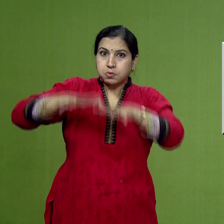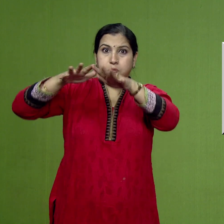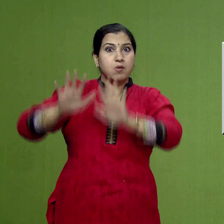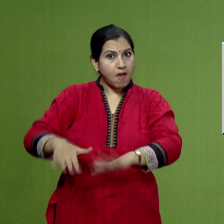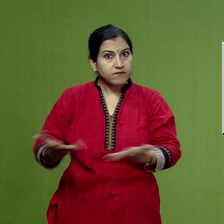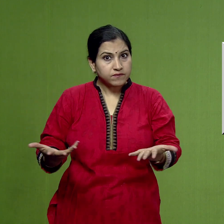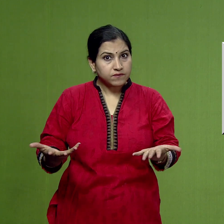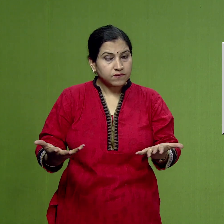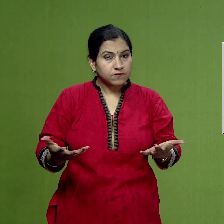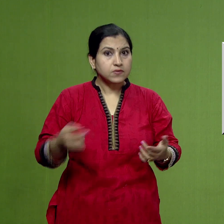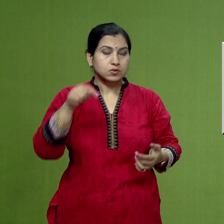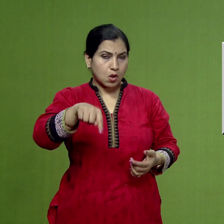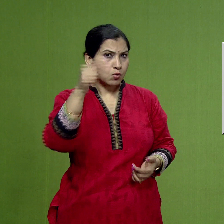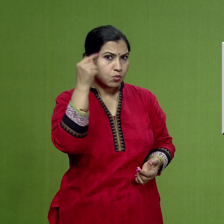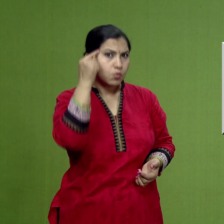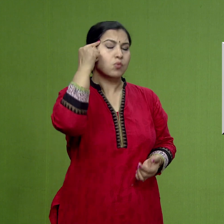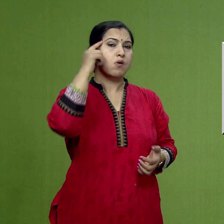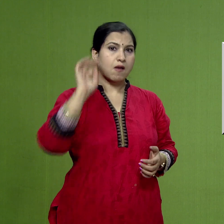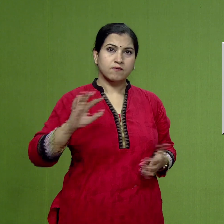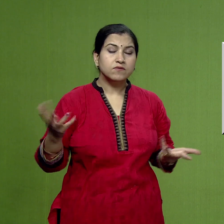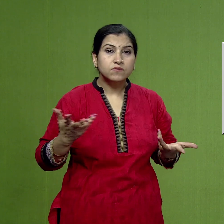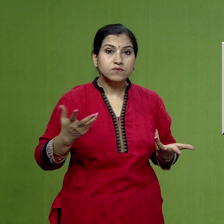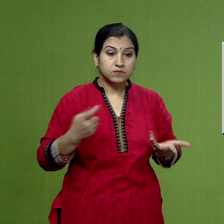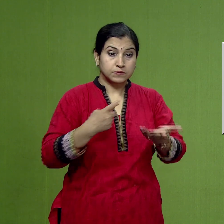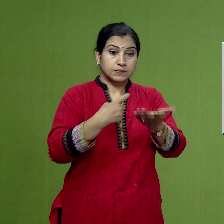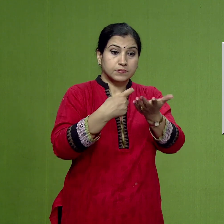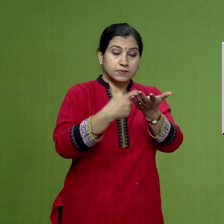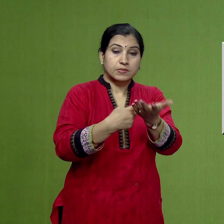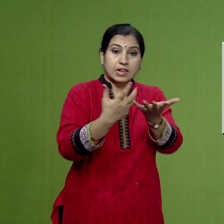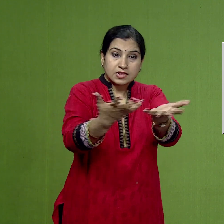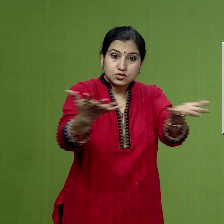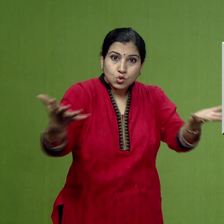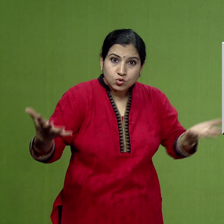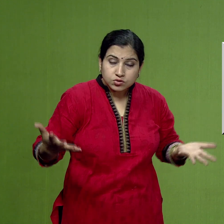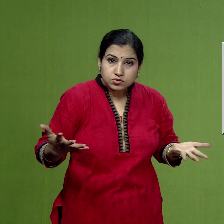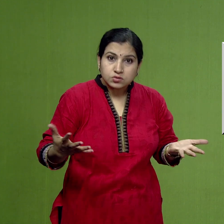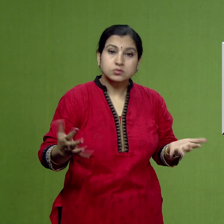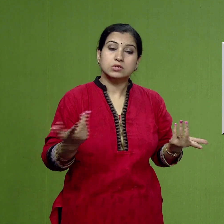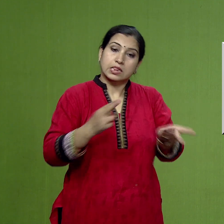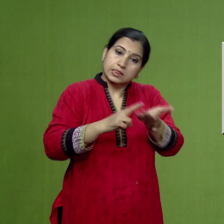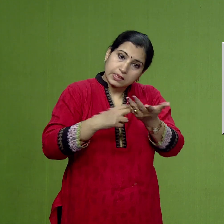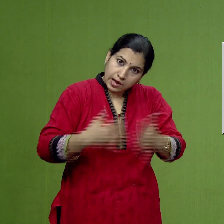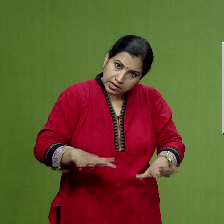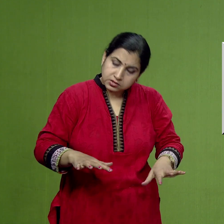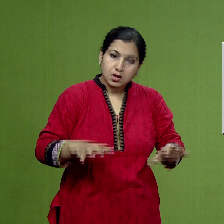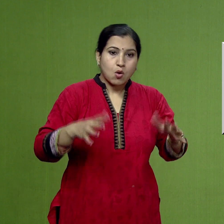So, by now you might have understood that resources, whether natural or any